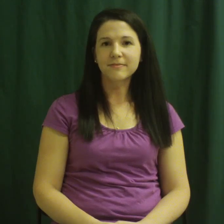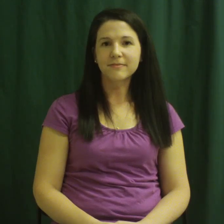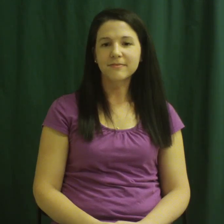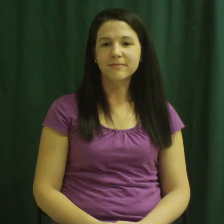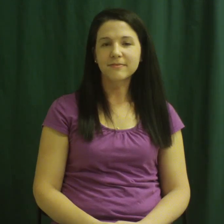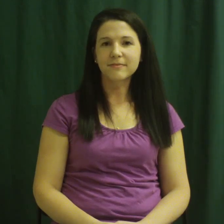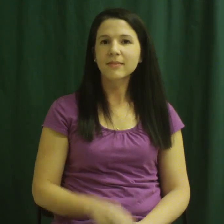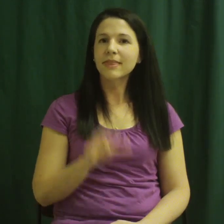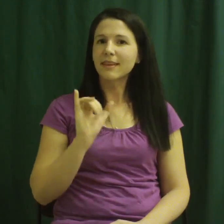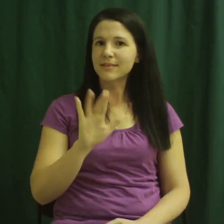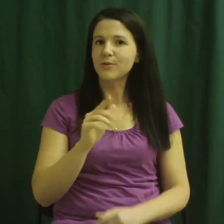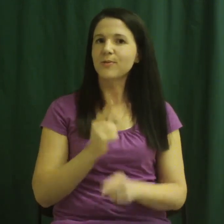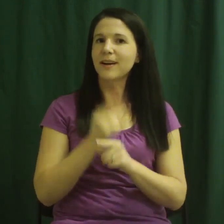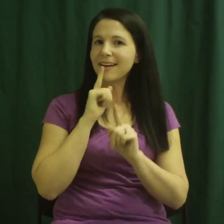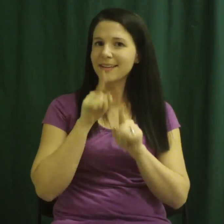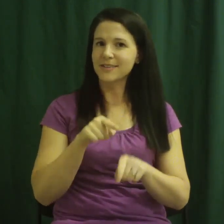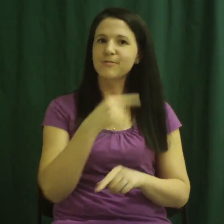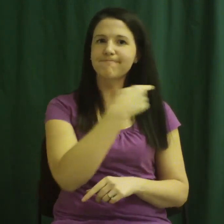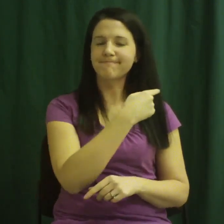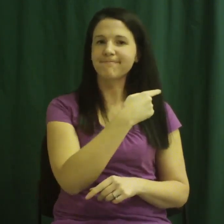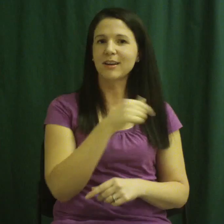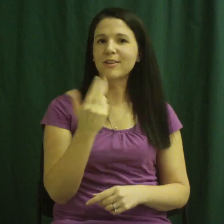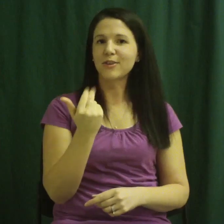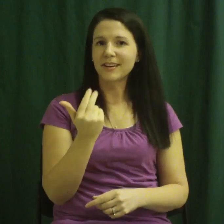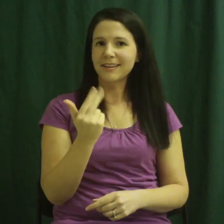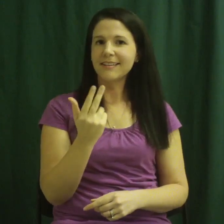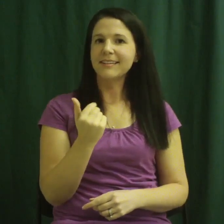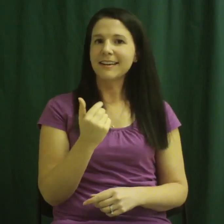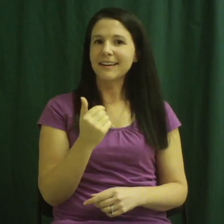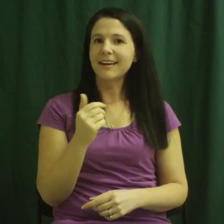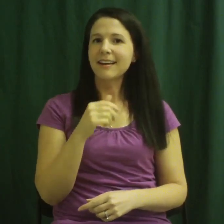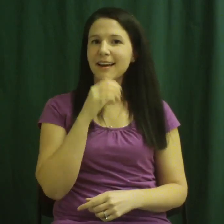Got your right answers there. 13 and 12 the people are.